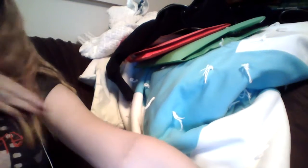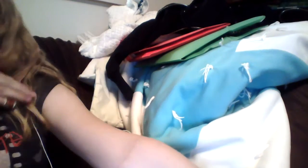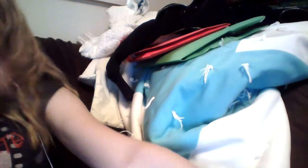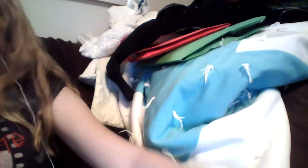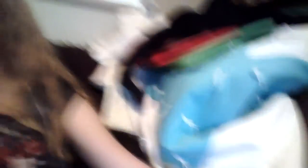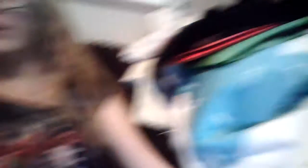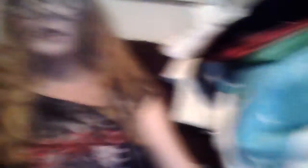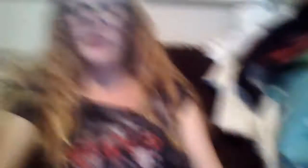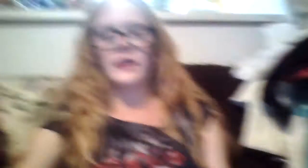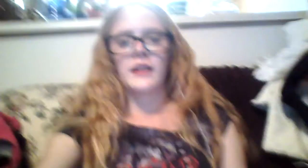so slow.